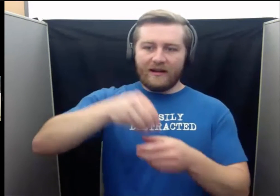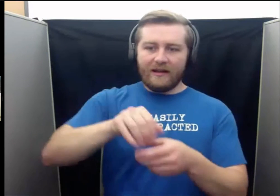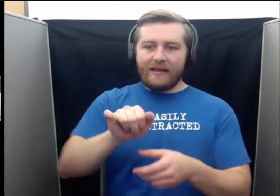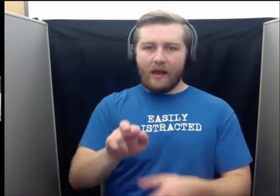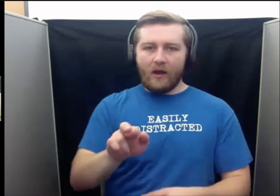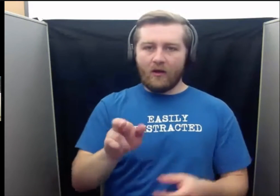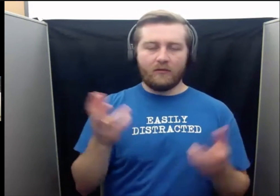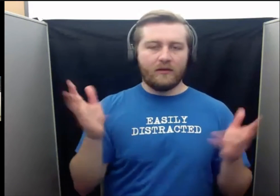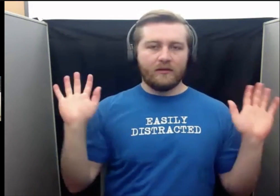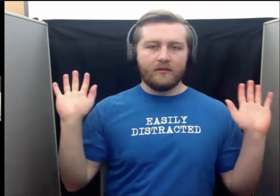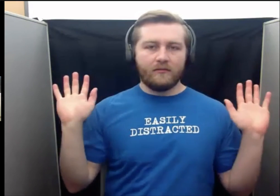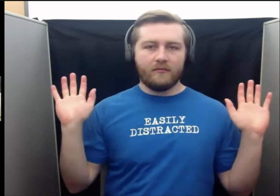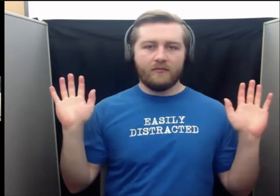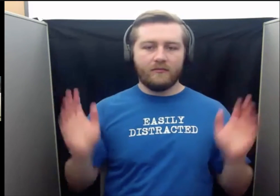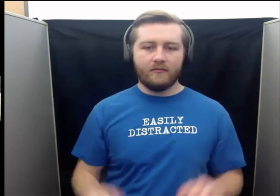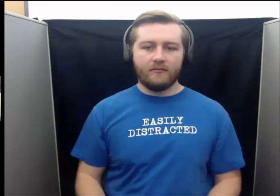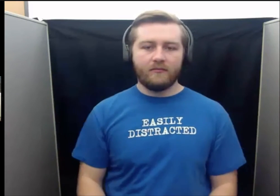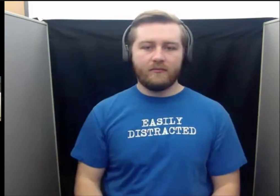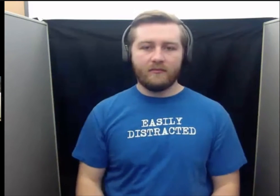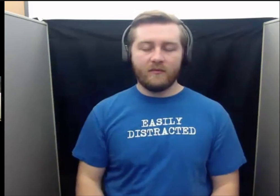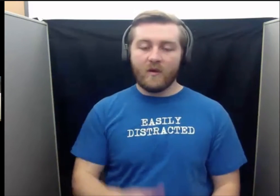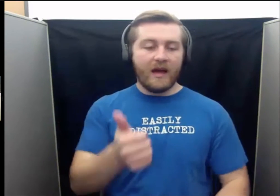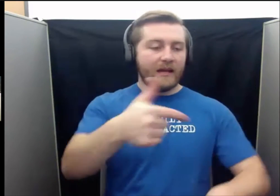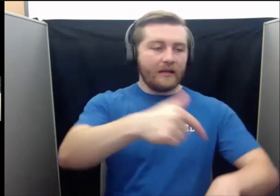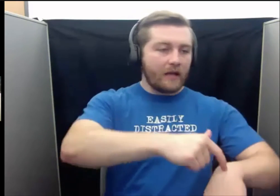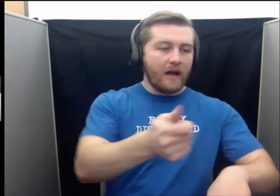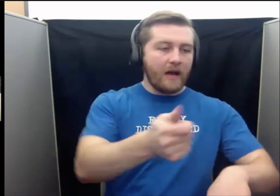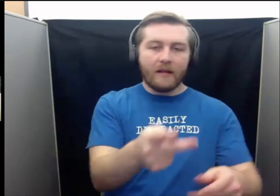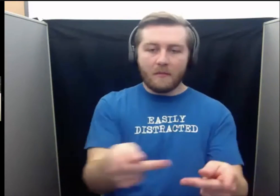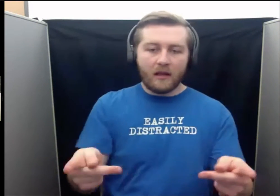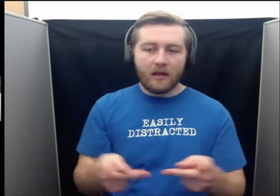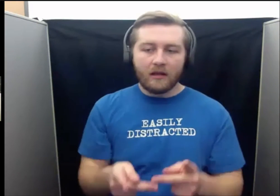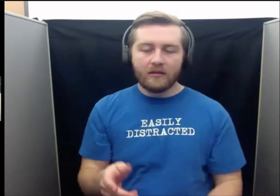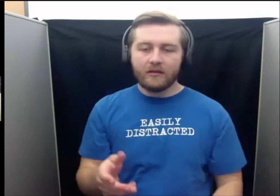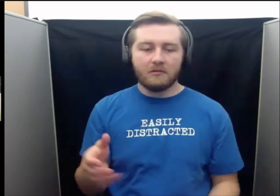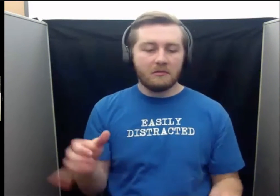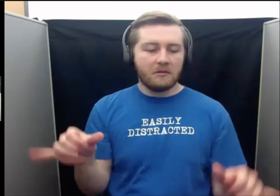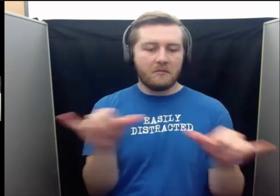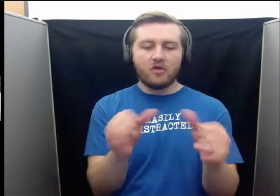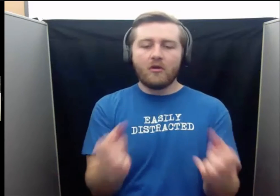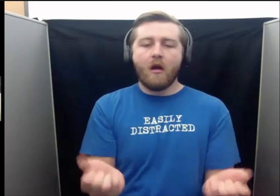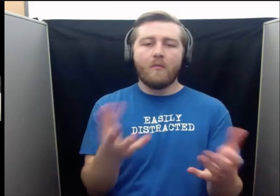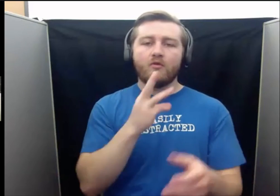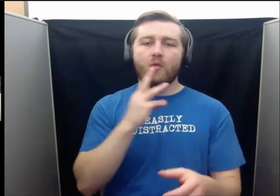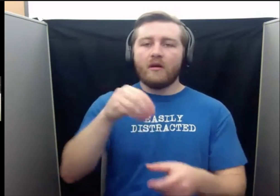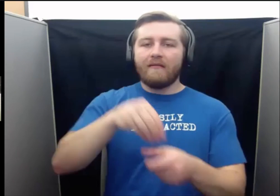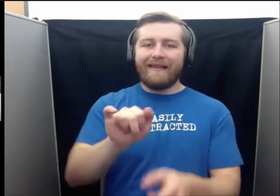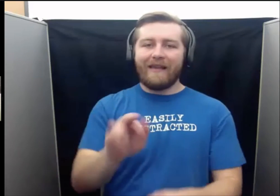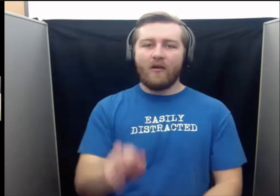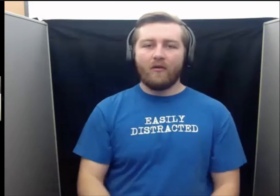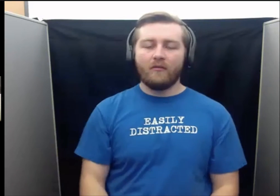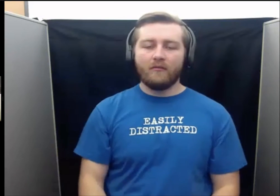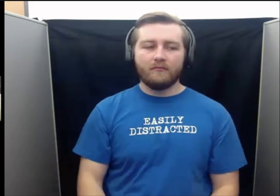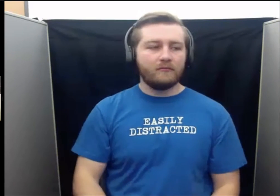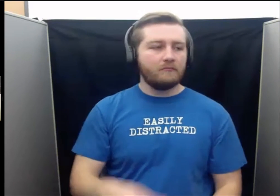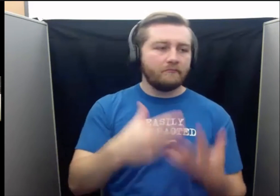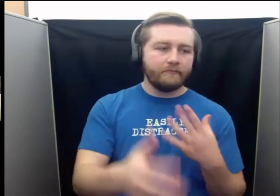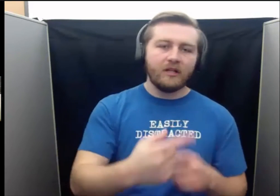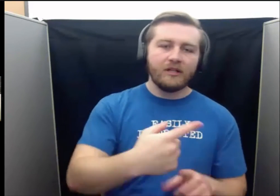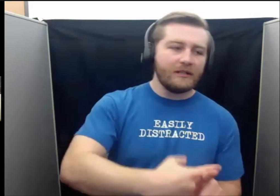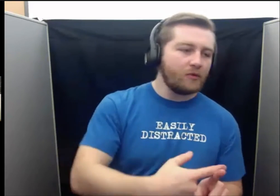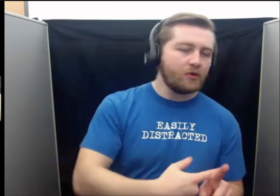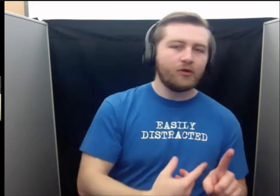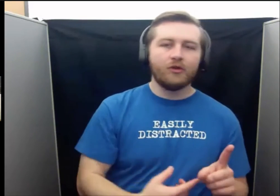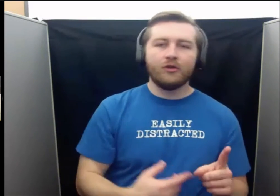place. So that's a measure of how much moisture is in the air. This is not concerned with temperature. This is not concerned